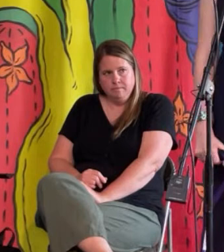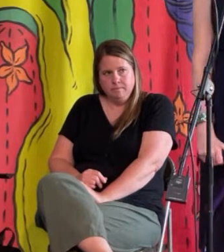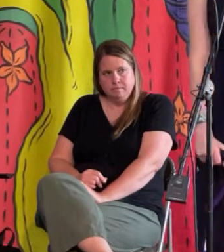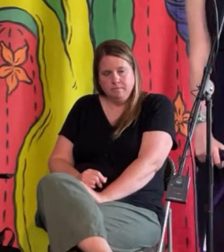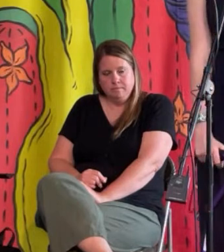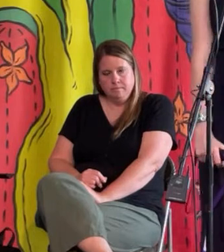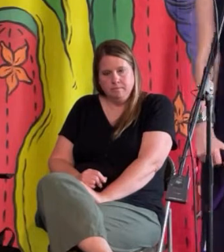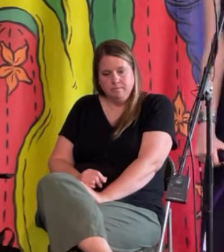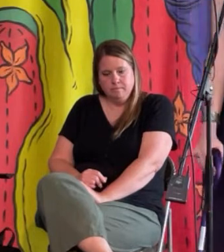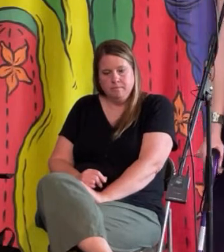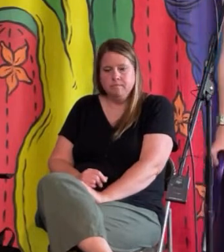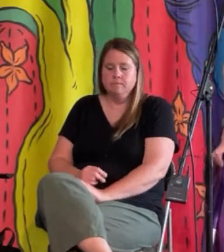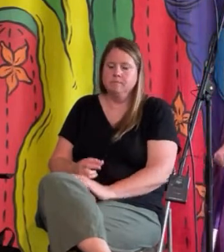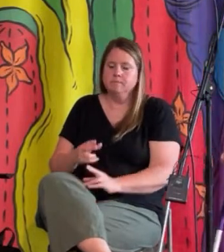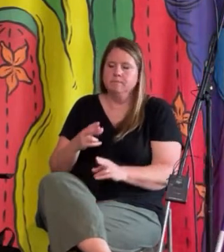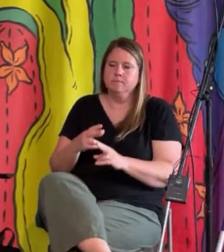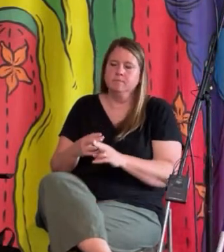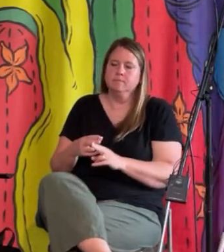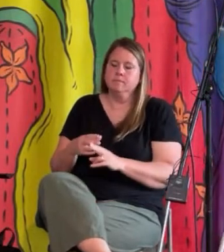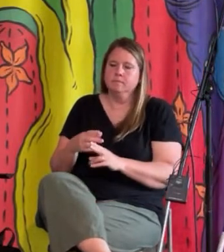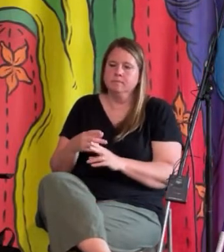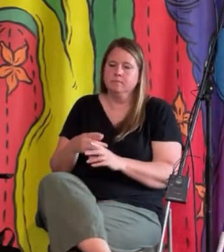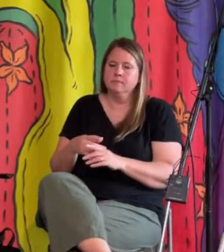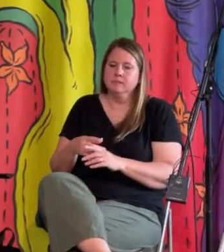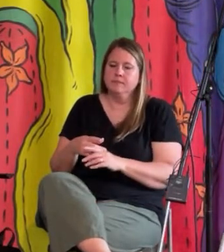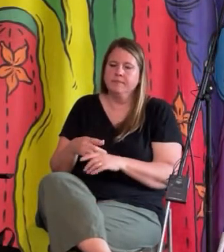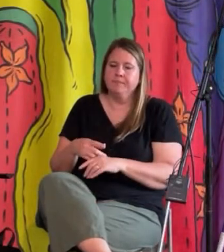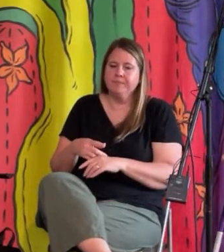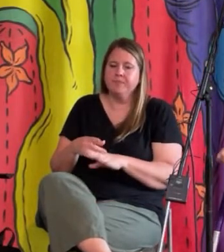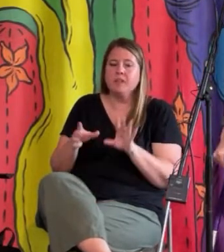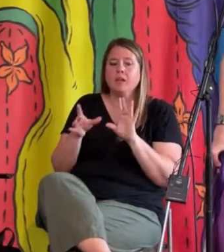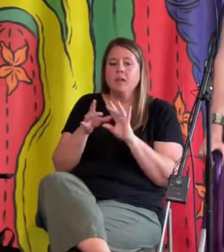This is called Said the High Priestess to the Magician. So